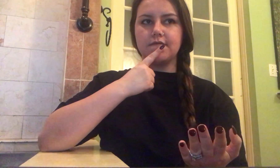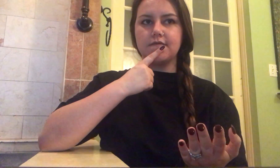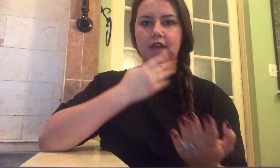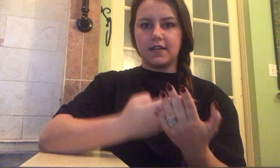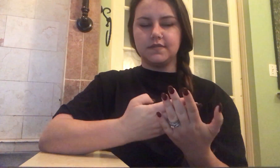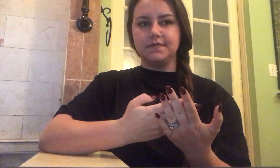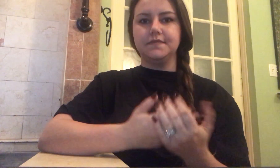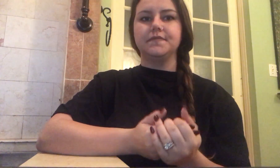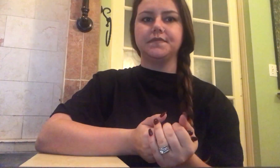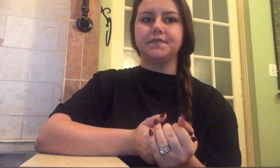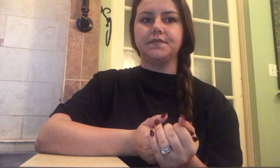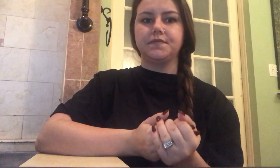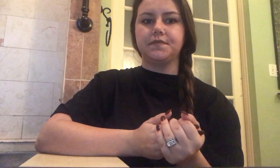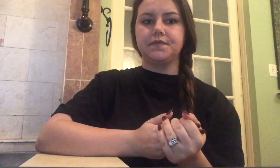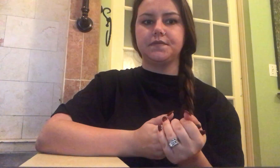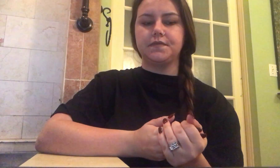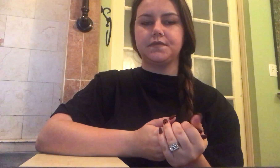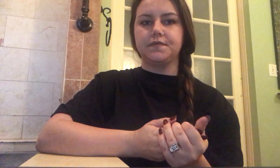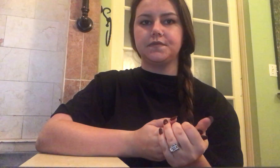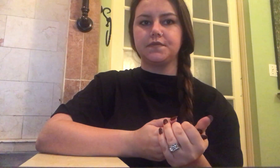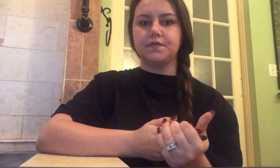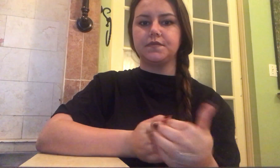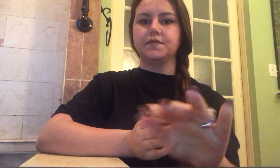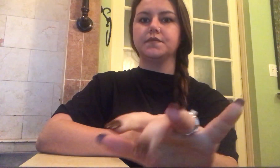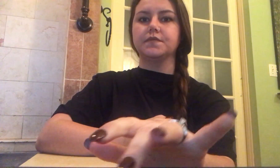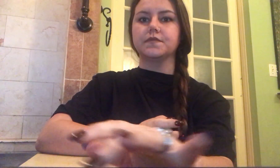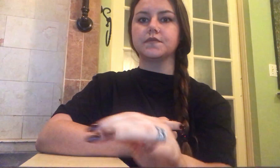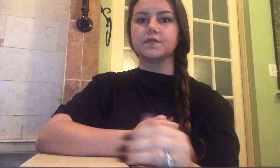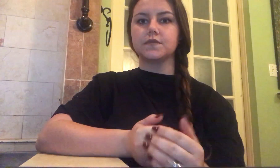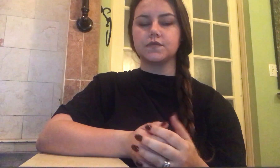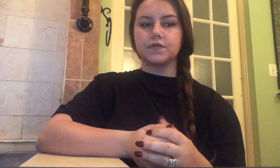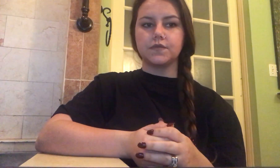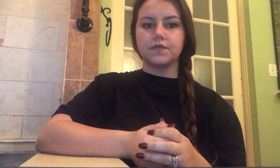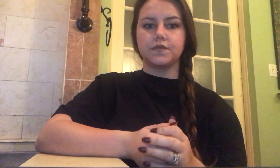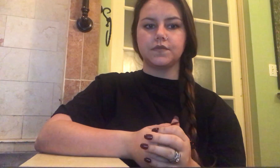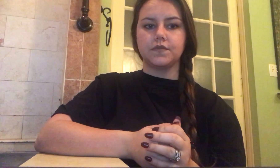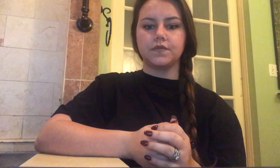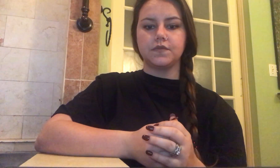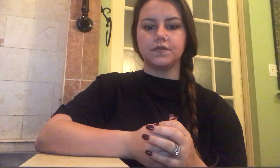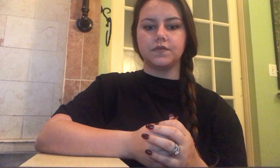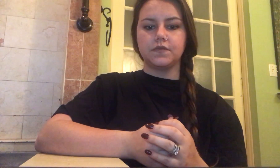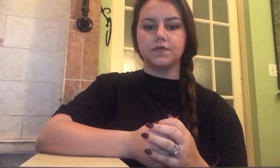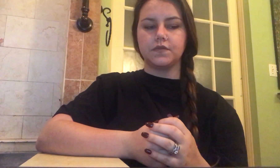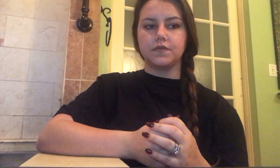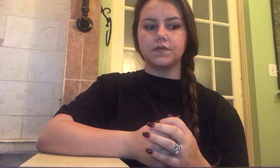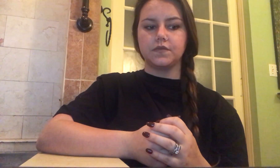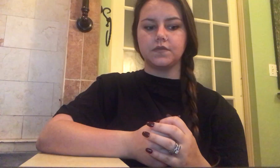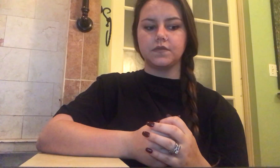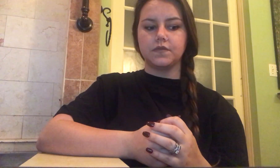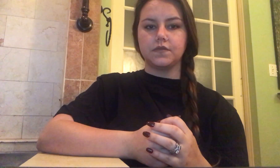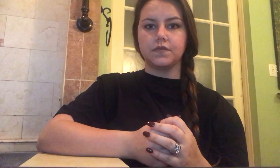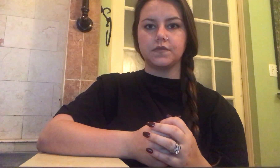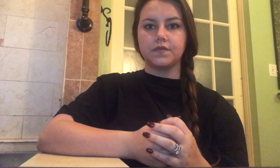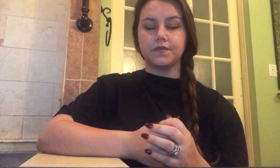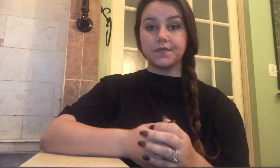more schools, how good could the education be if girls, when they got their period, stayed home? because there was no toilet at the school.